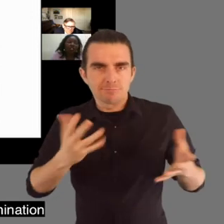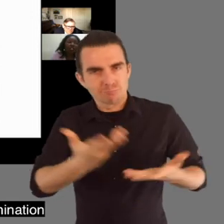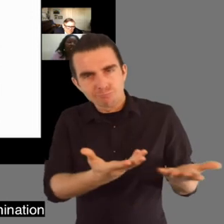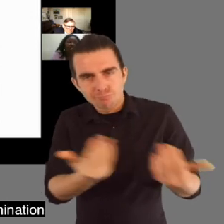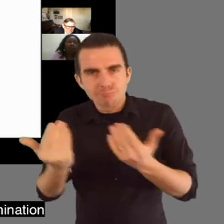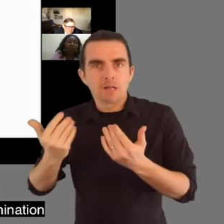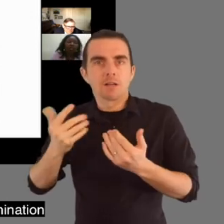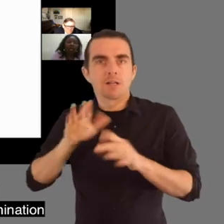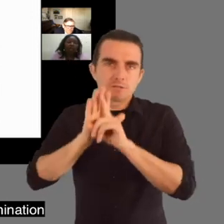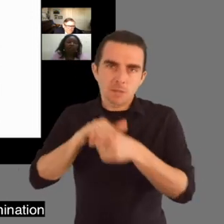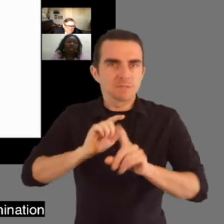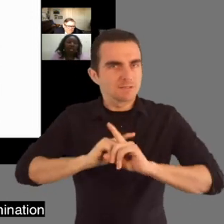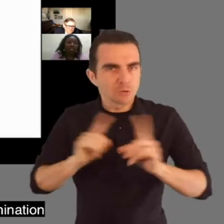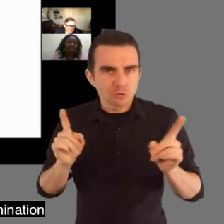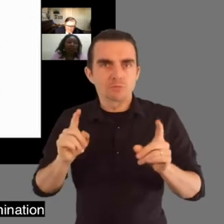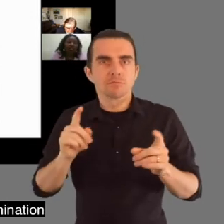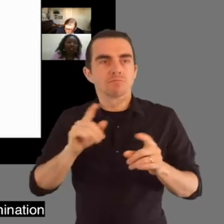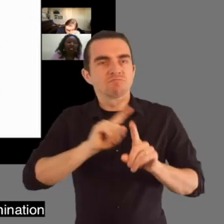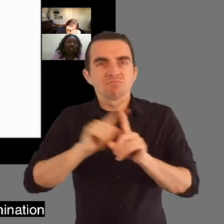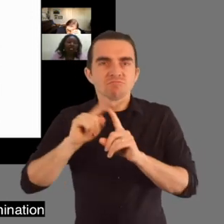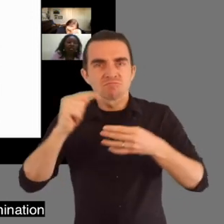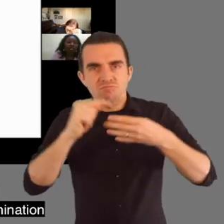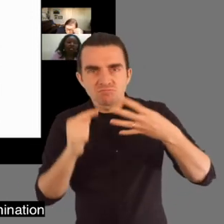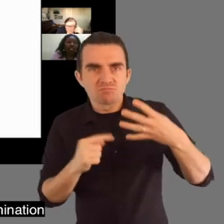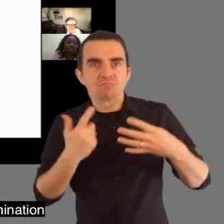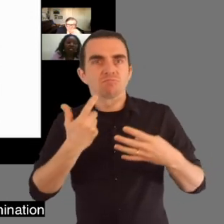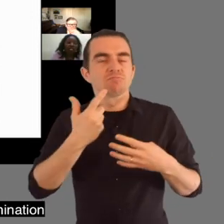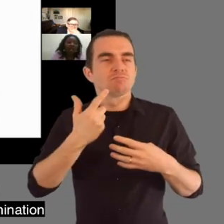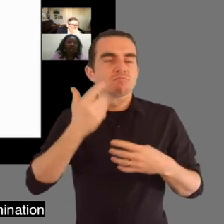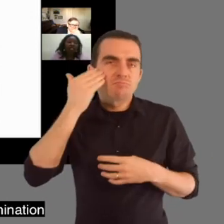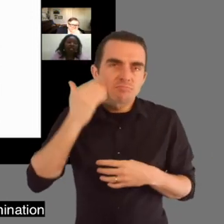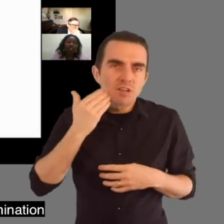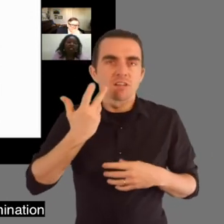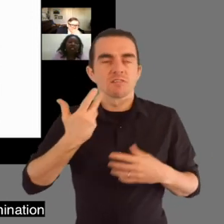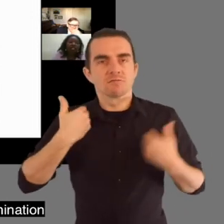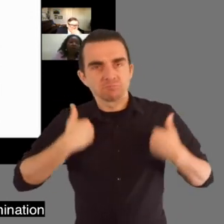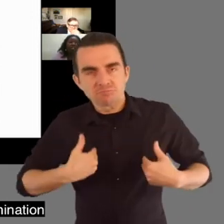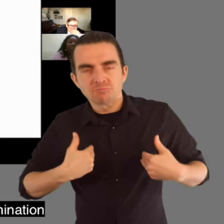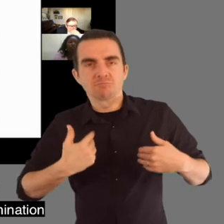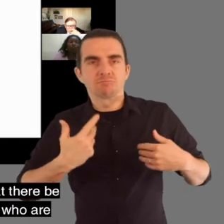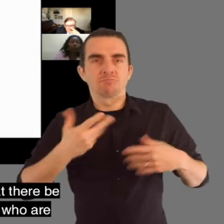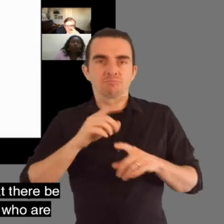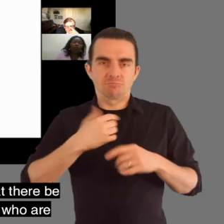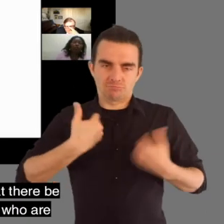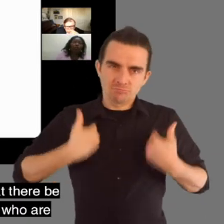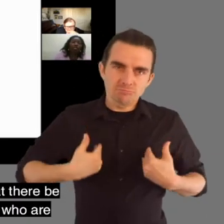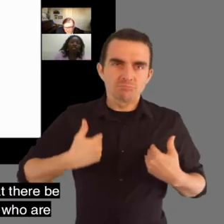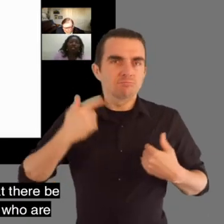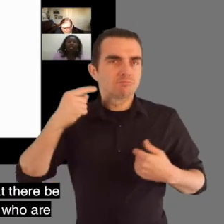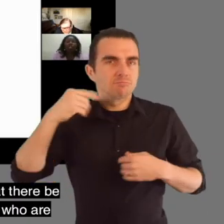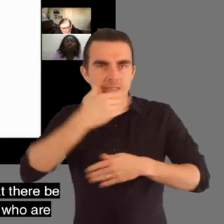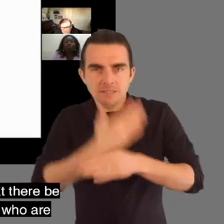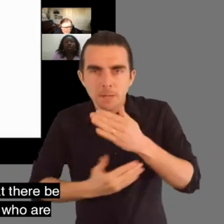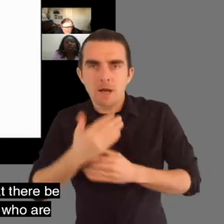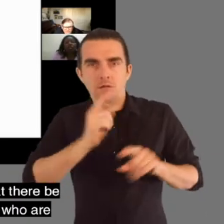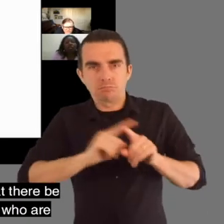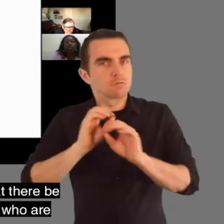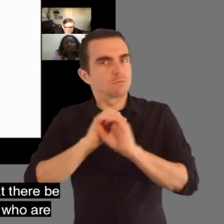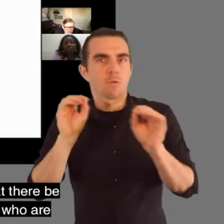And finally, and not last, but intersectionality and non-discrimination of minorities